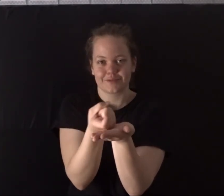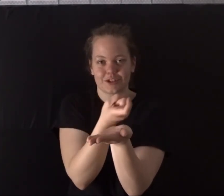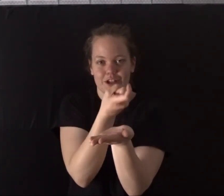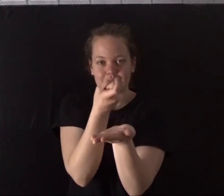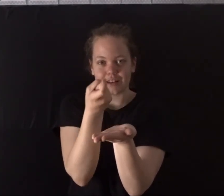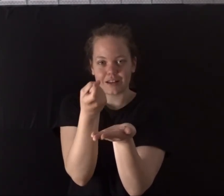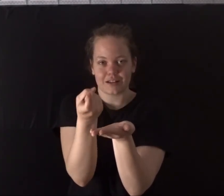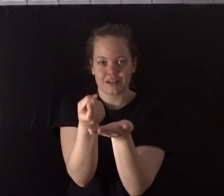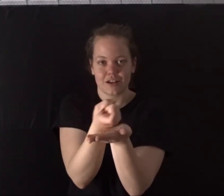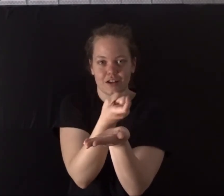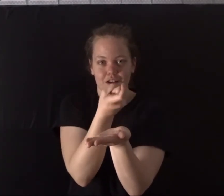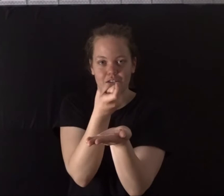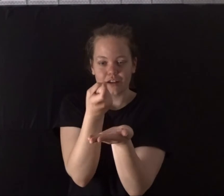So that is hockey.